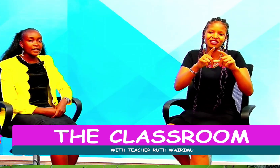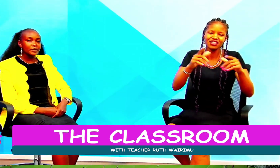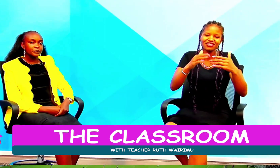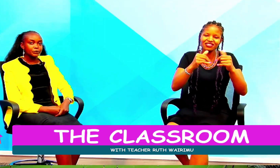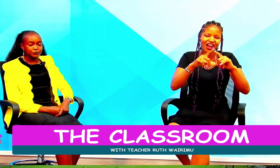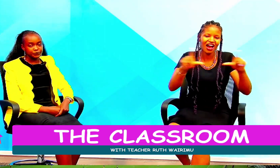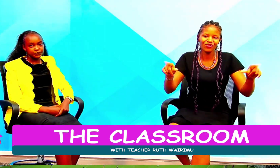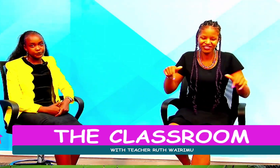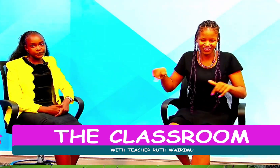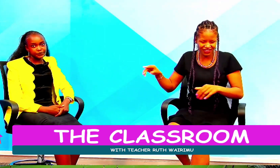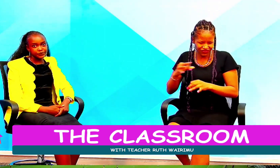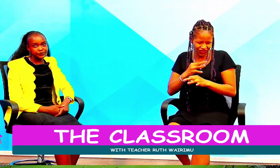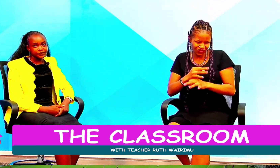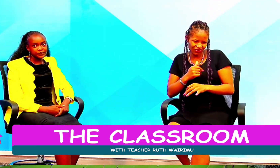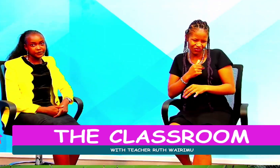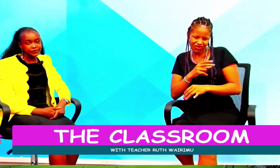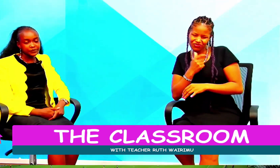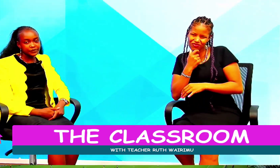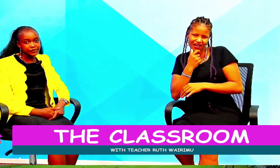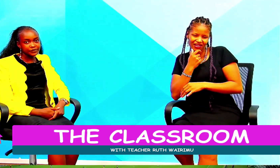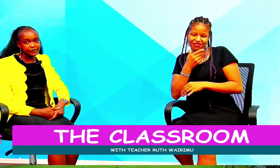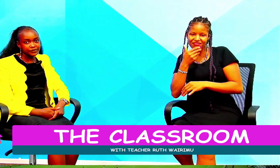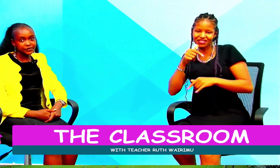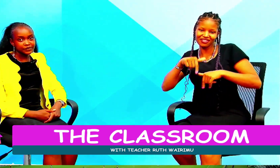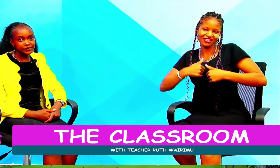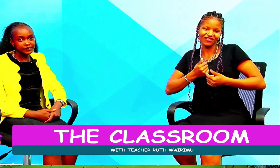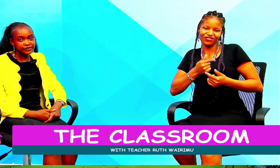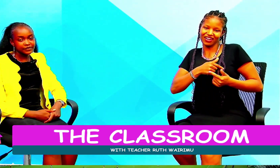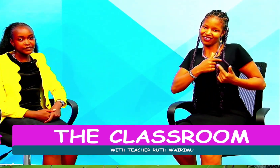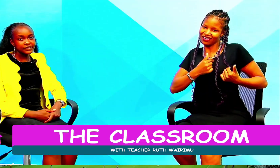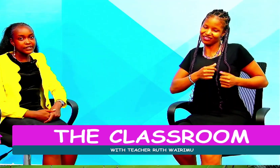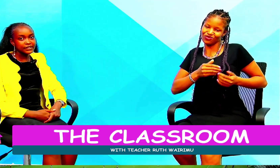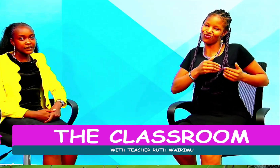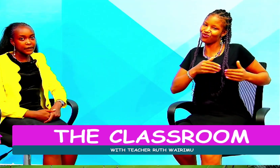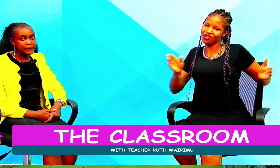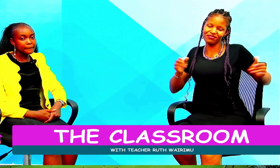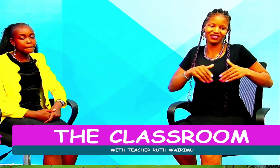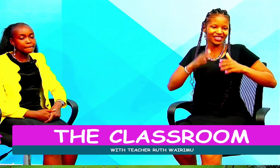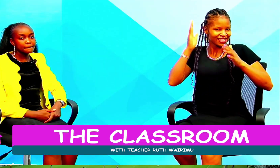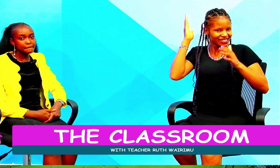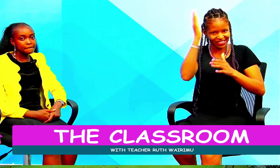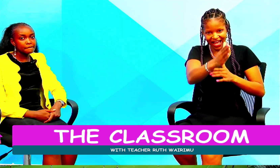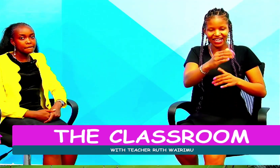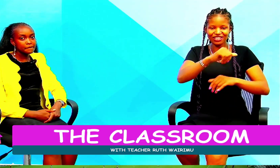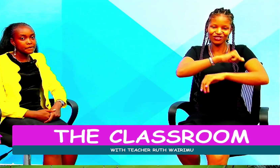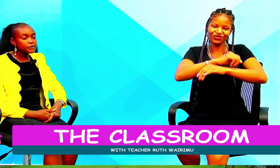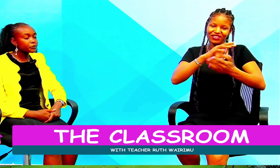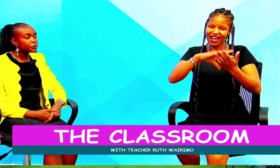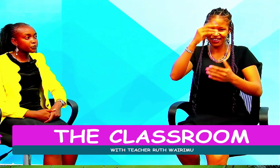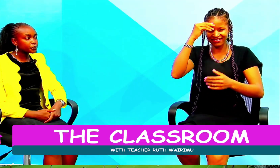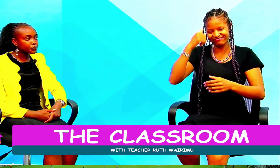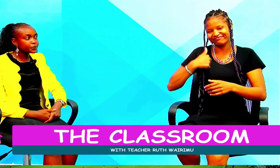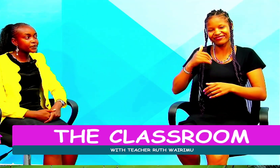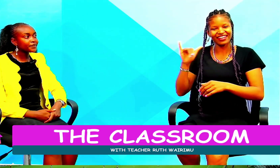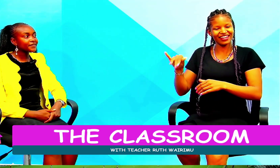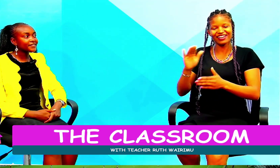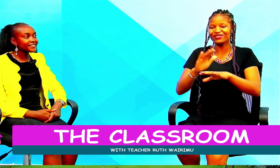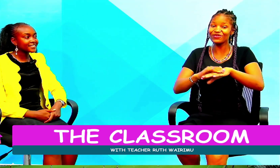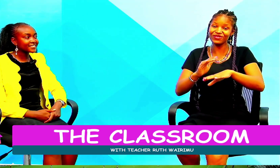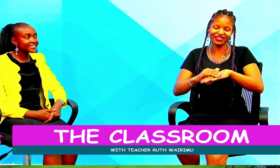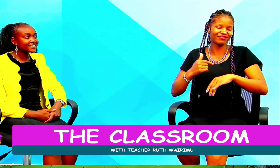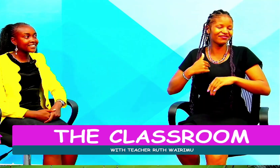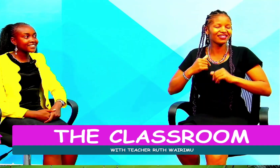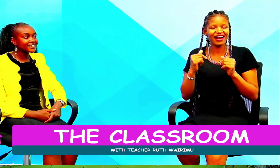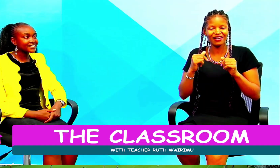entire family members were hearing, but the cousin was the only one using sign language. And because, as I said to you, me